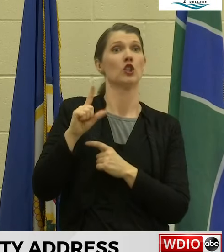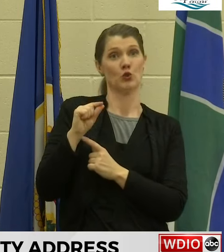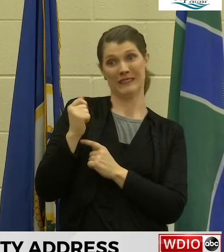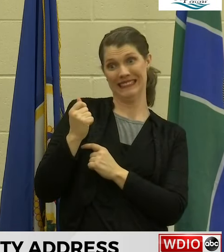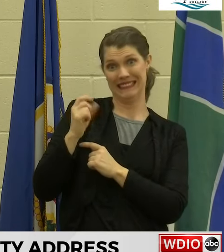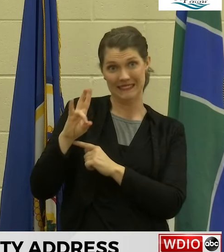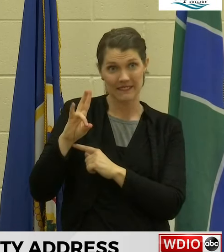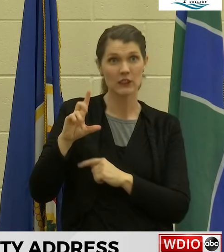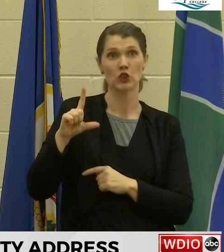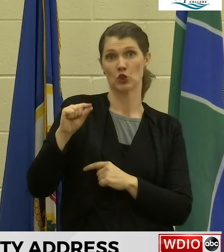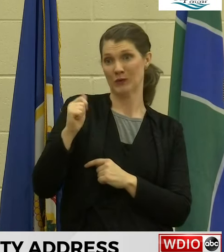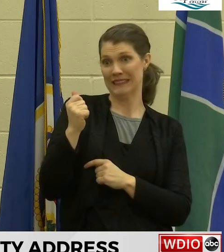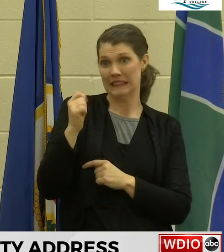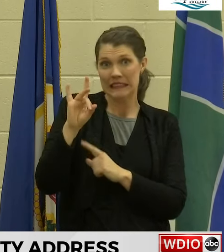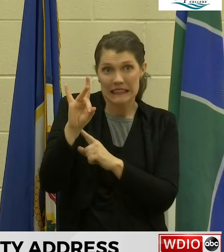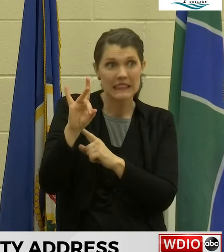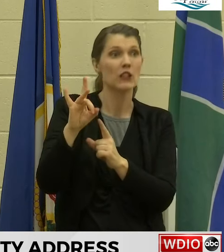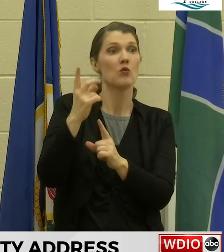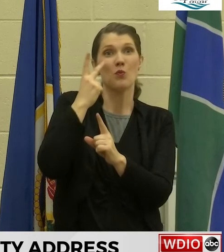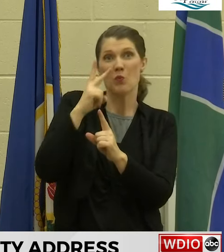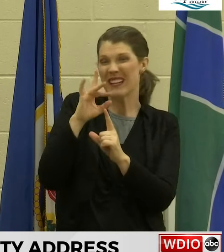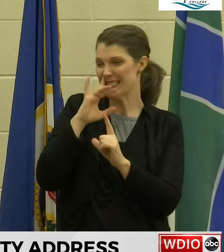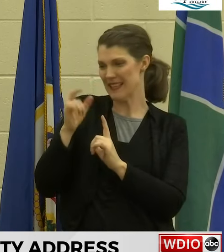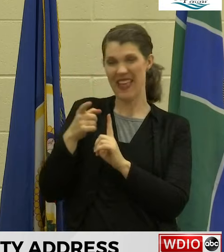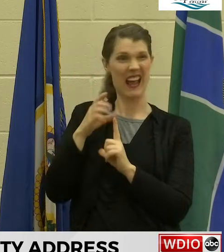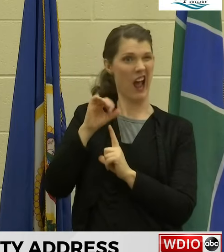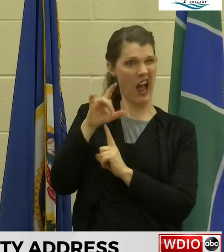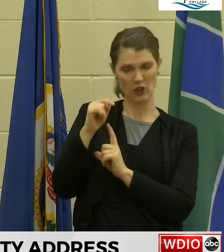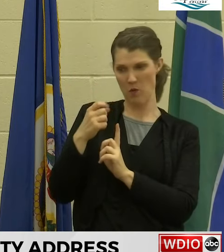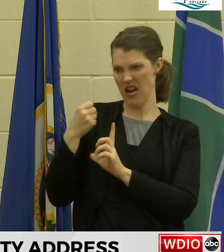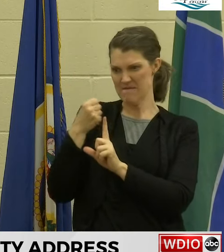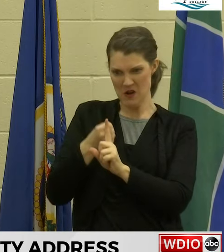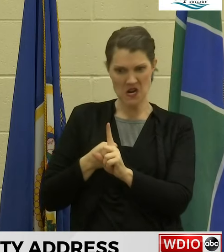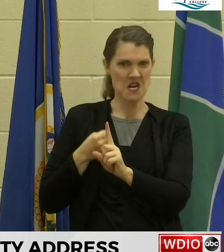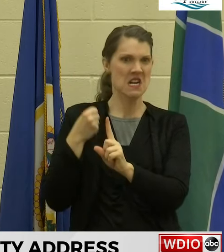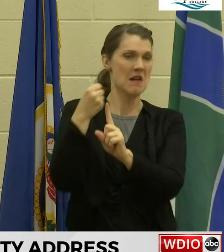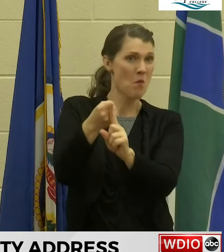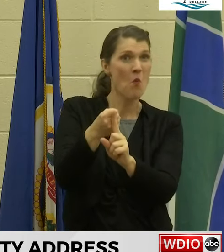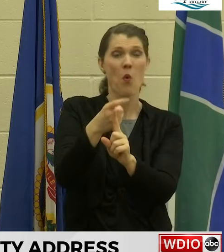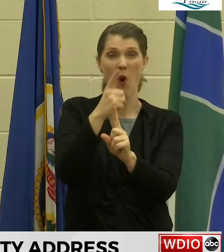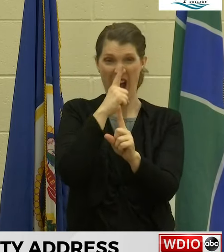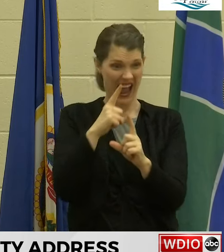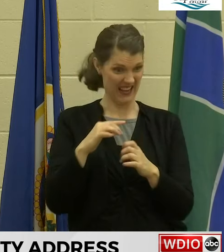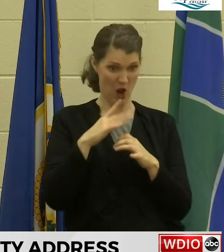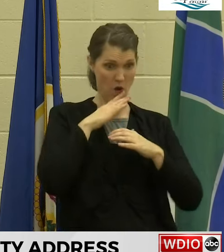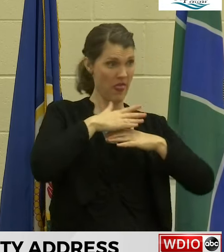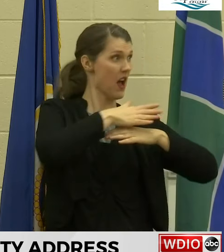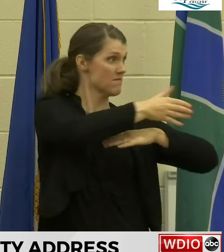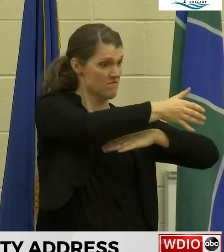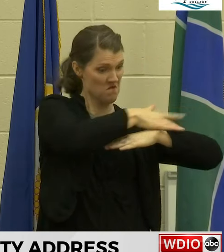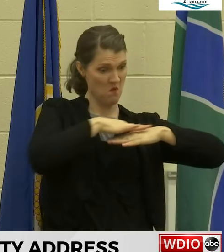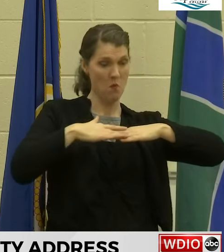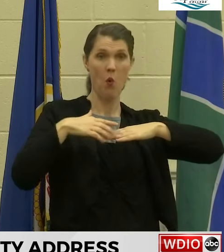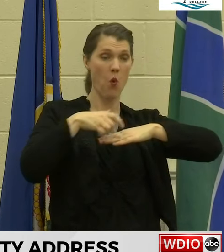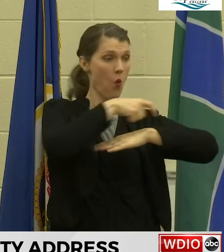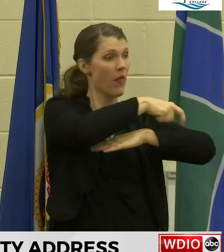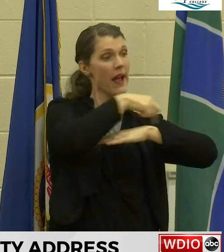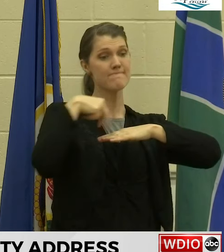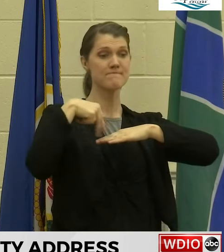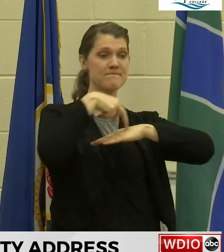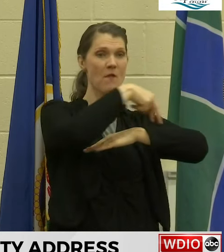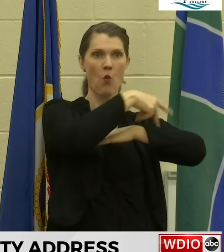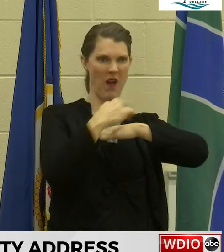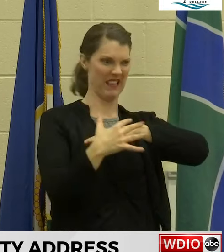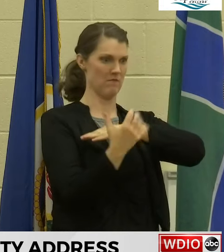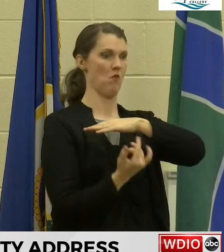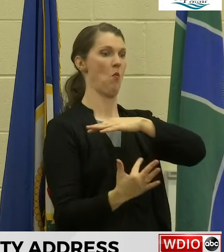when massive storms wreaked havoc across Duluth and twice took out our lake walk.